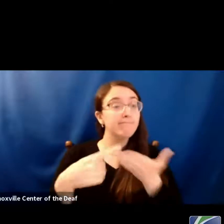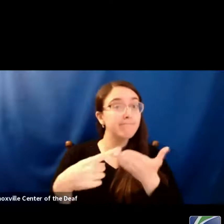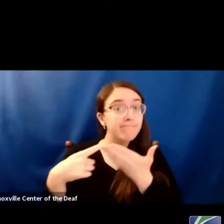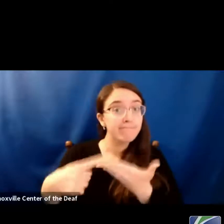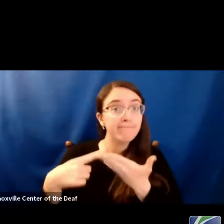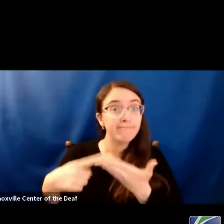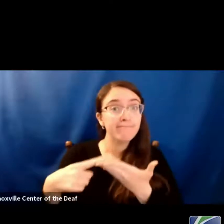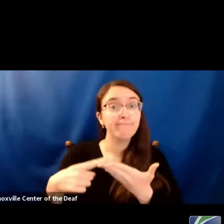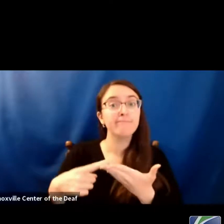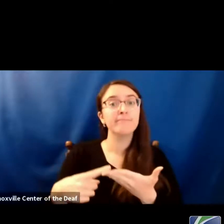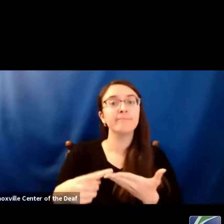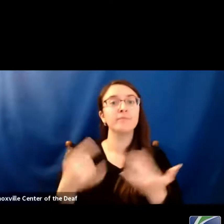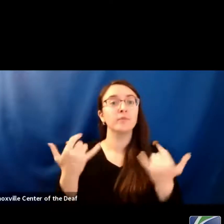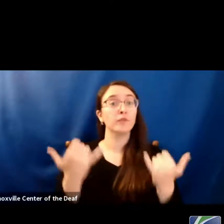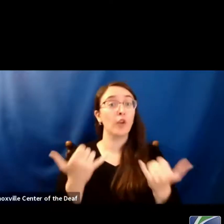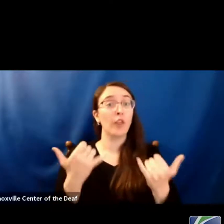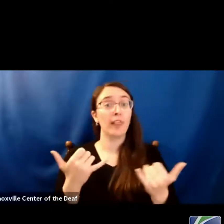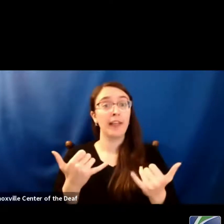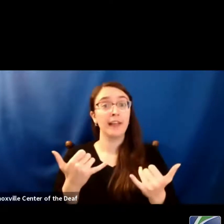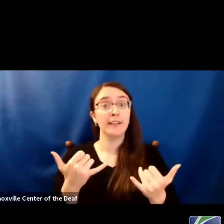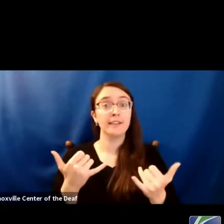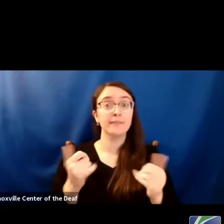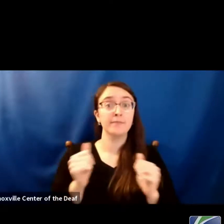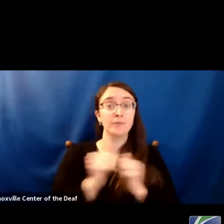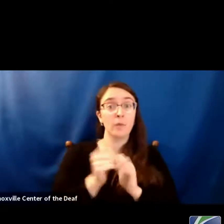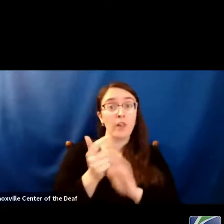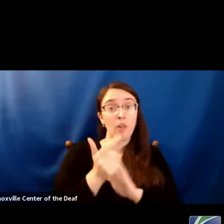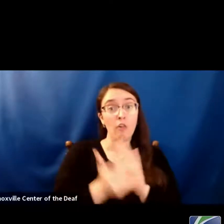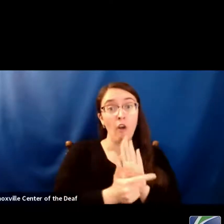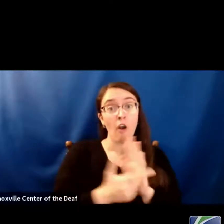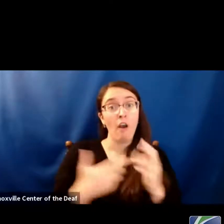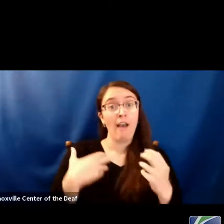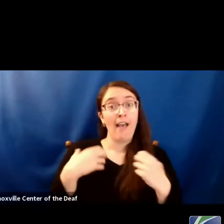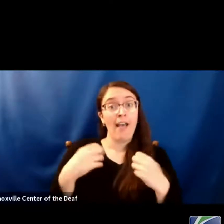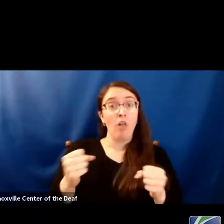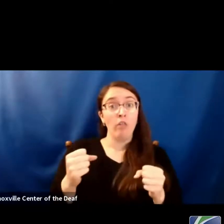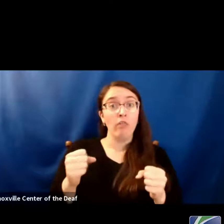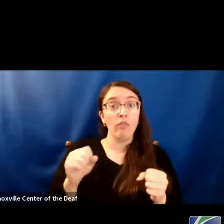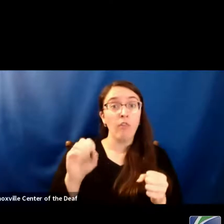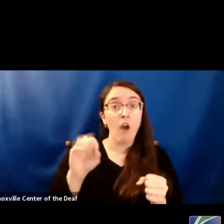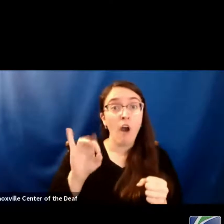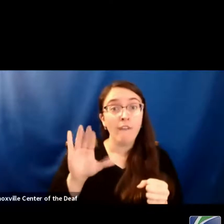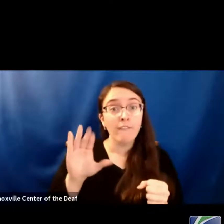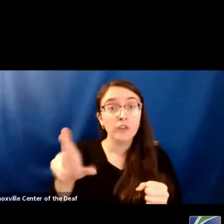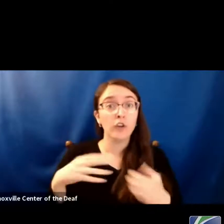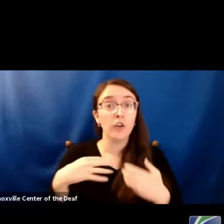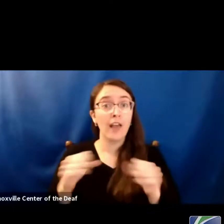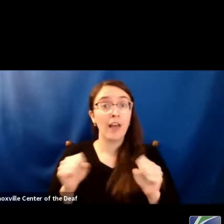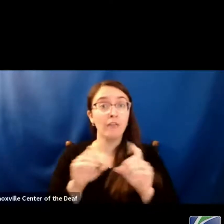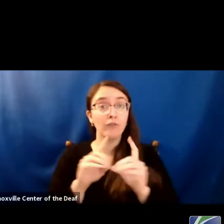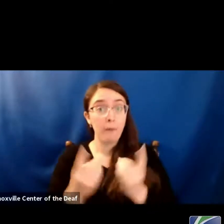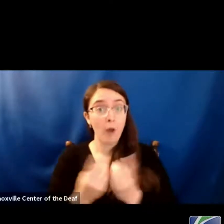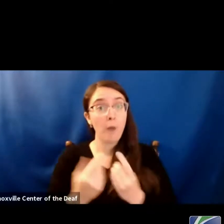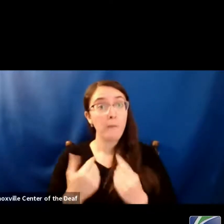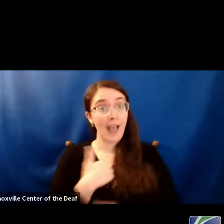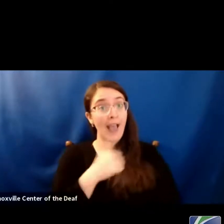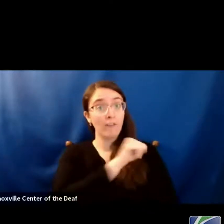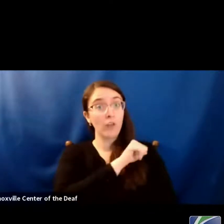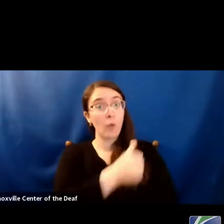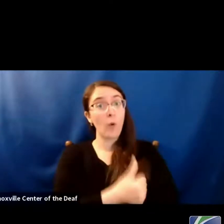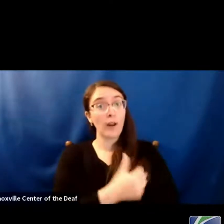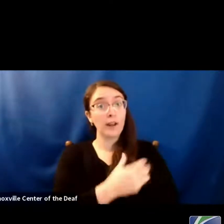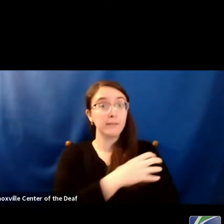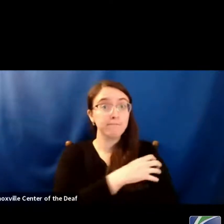currently under the law, the health officer, the health department has the authority to put regulations in place that we see are